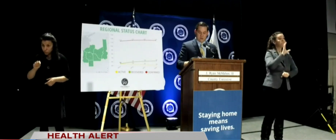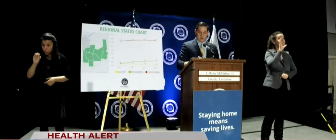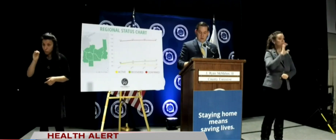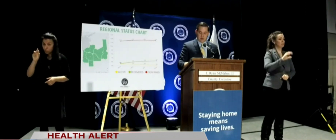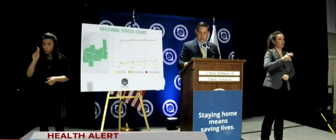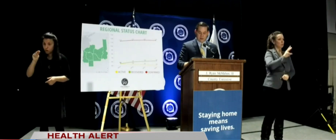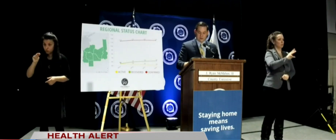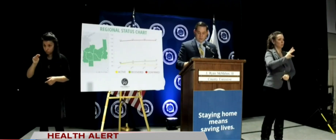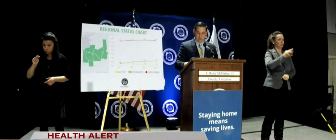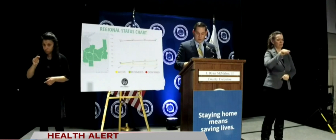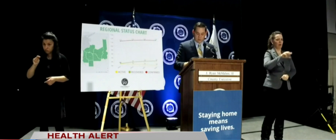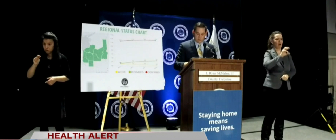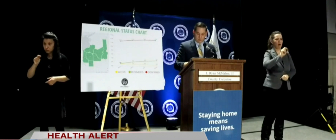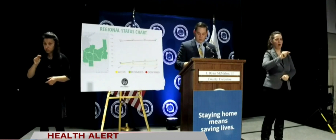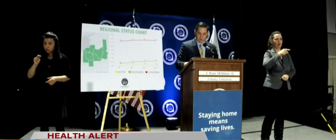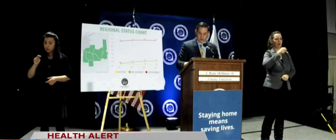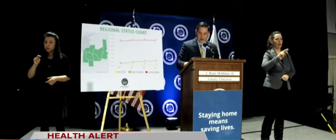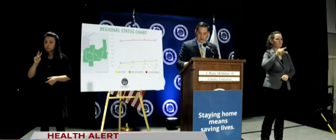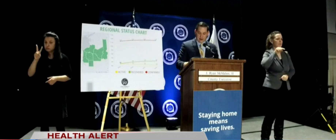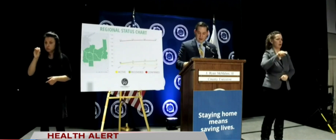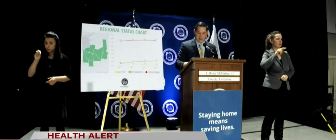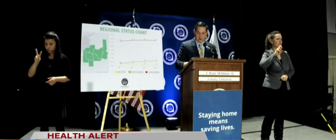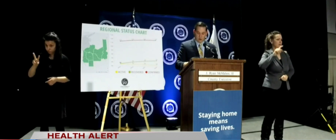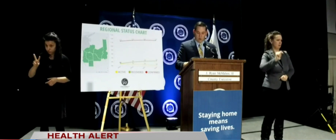www.ongoved.com. Again, that's